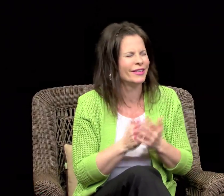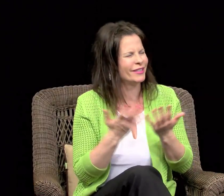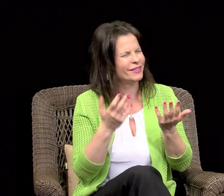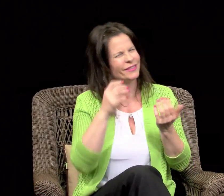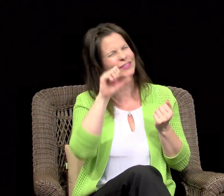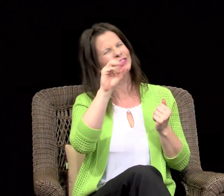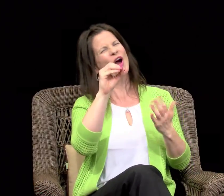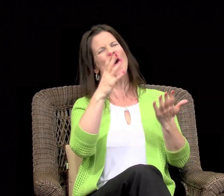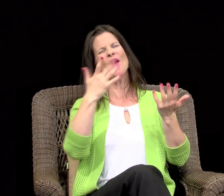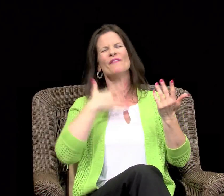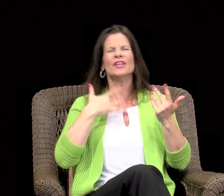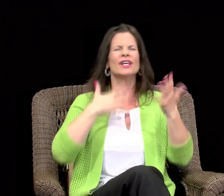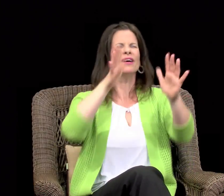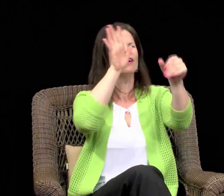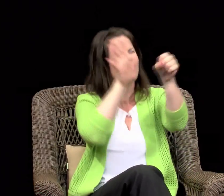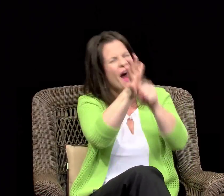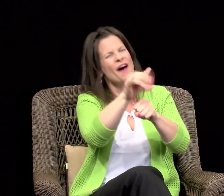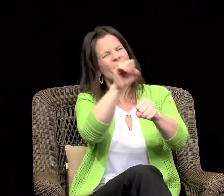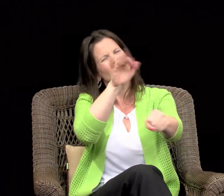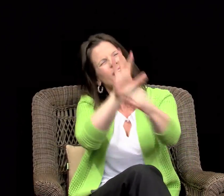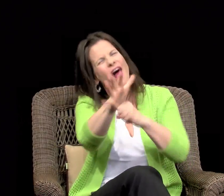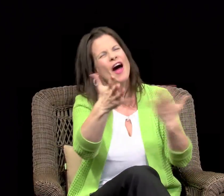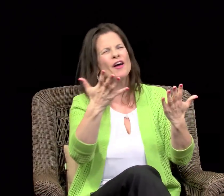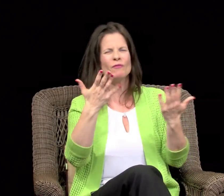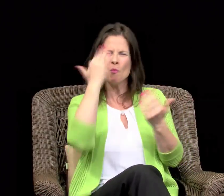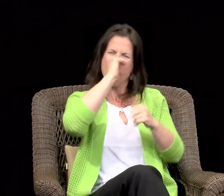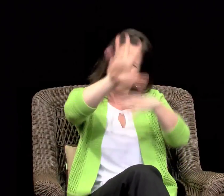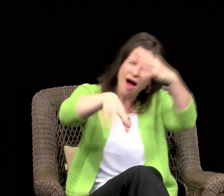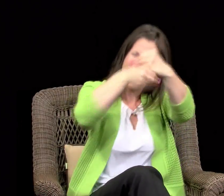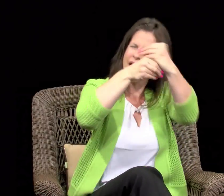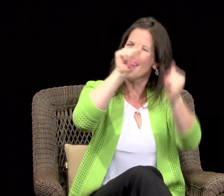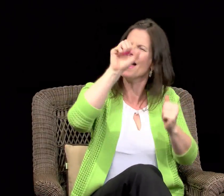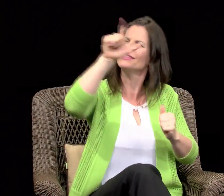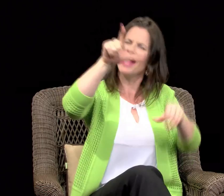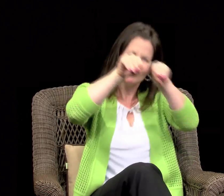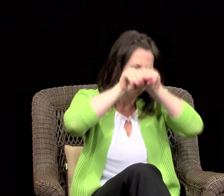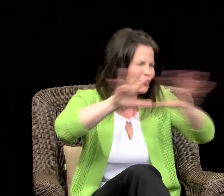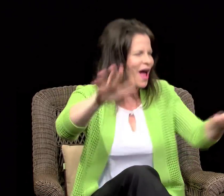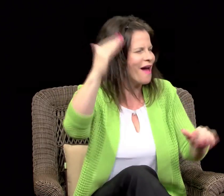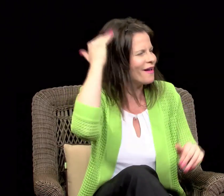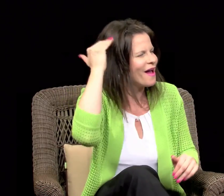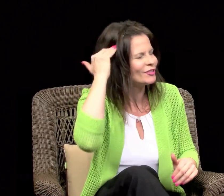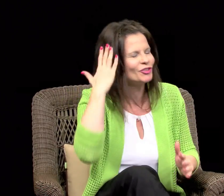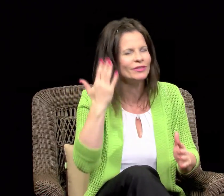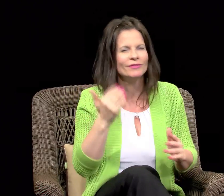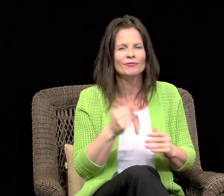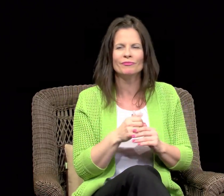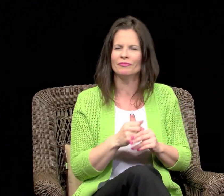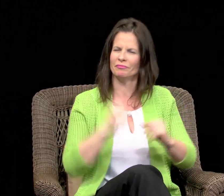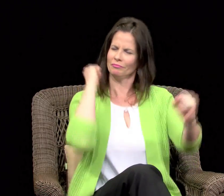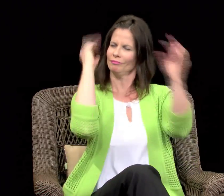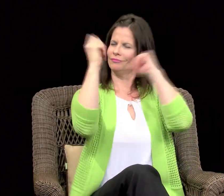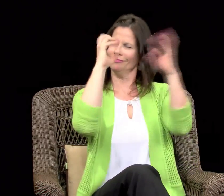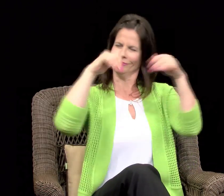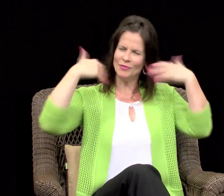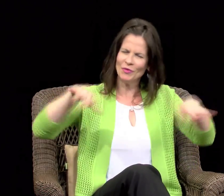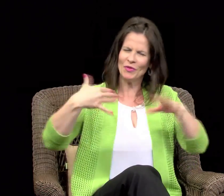it just adds up. So I feel enough is enough. Add ASL, spread the knowledge.